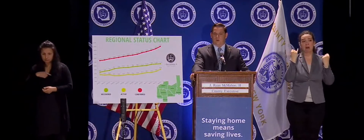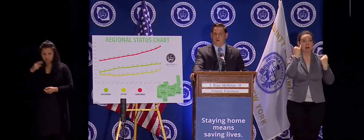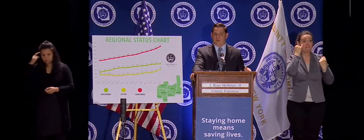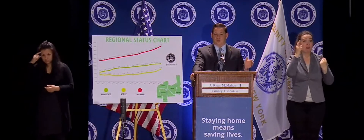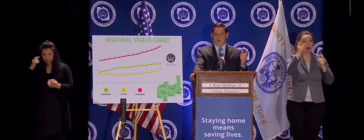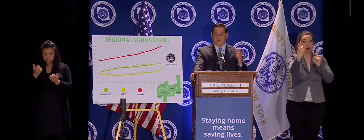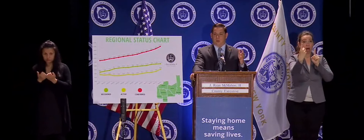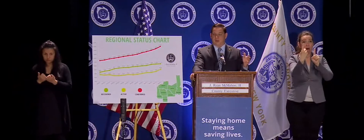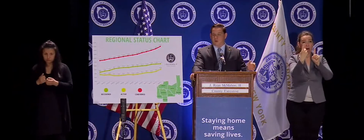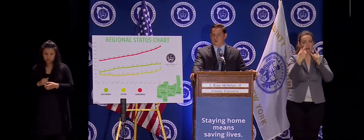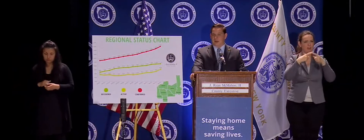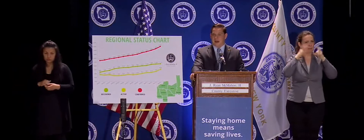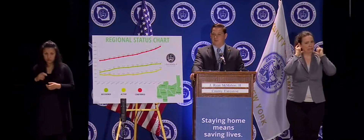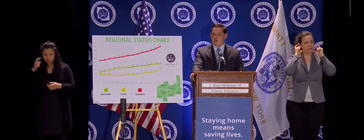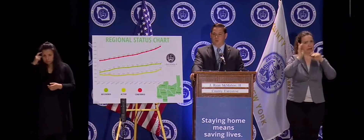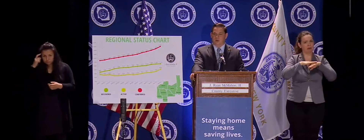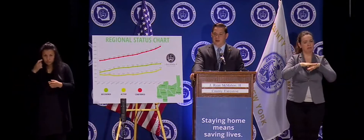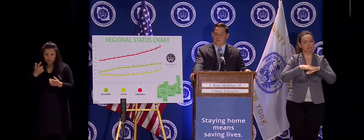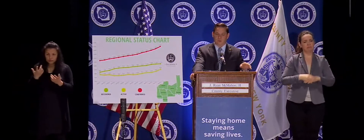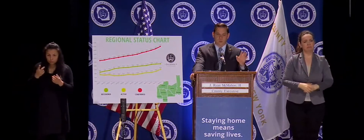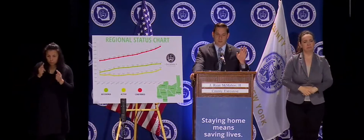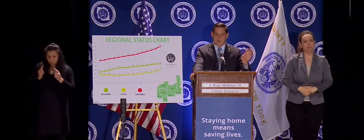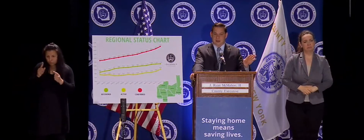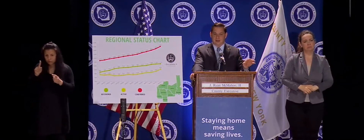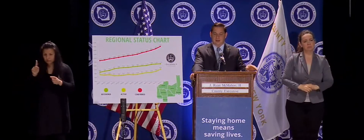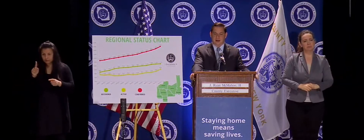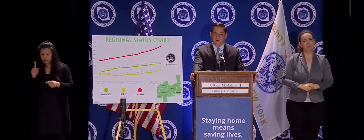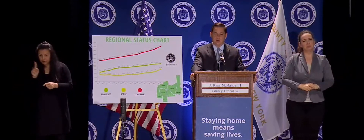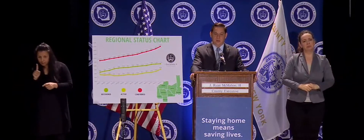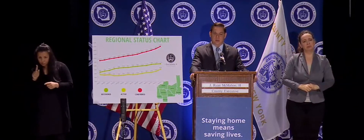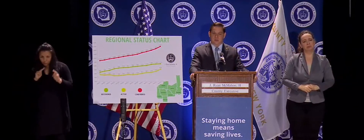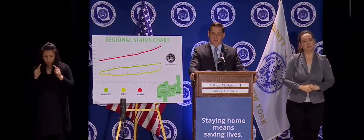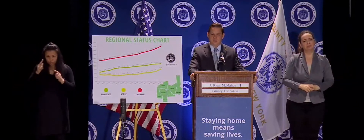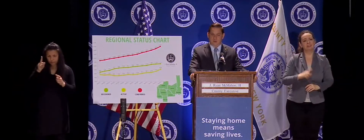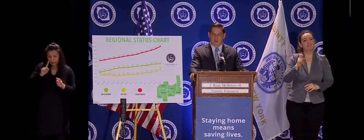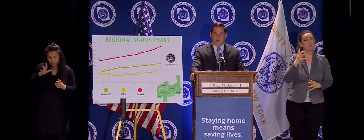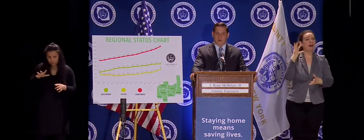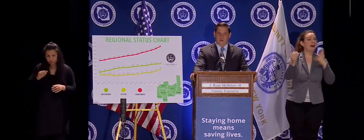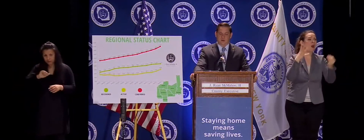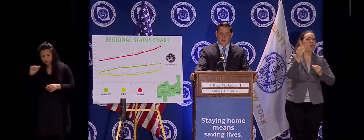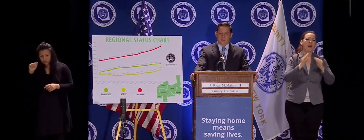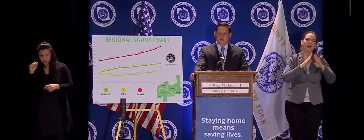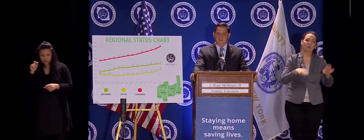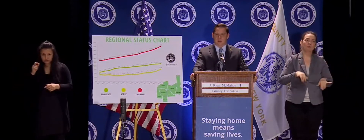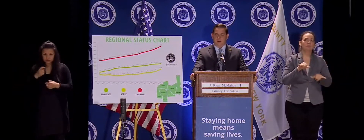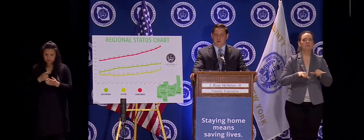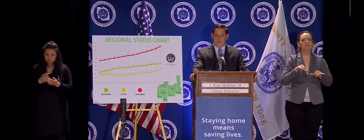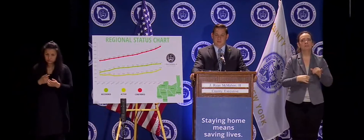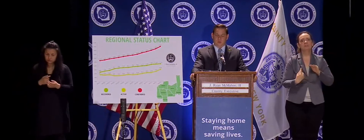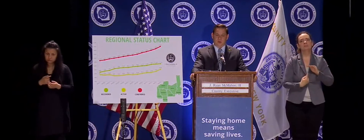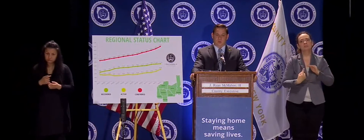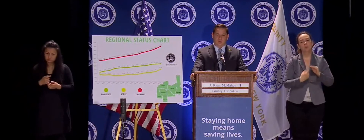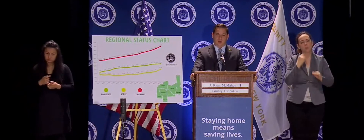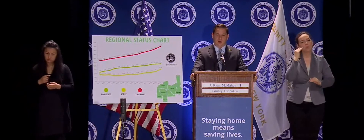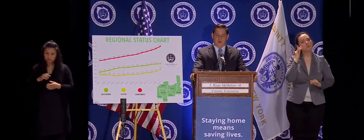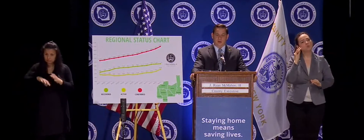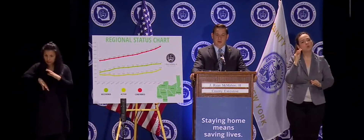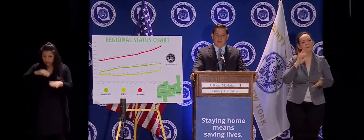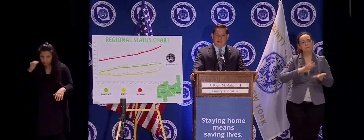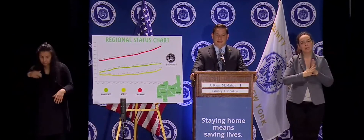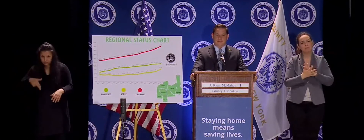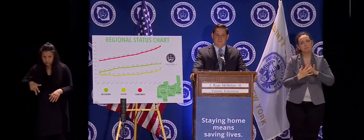when we are enjoying the weather, which we have to. We got to get out and enjoy the weather. This has been really, really